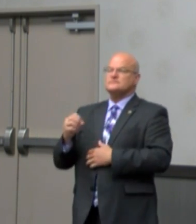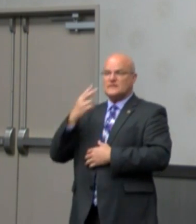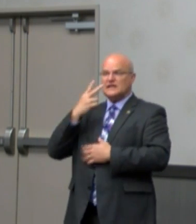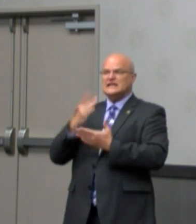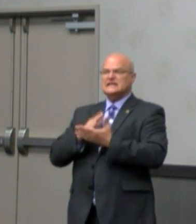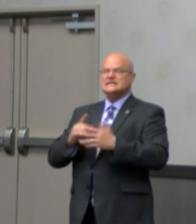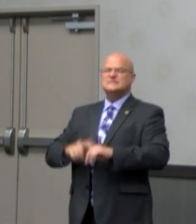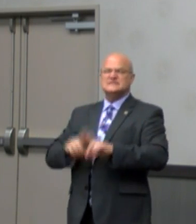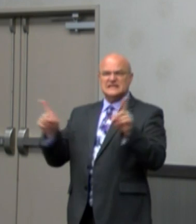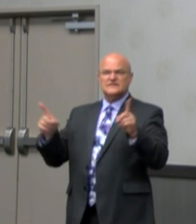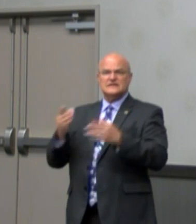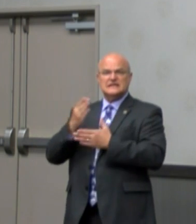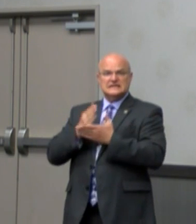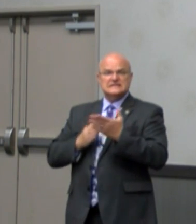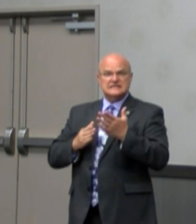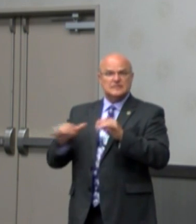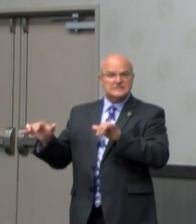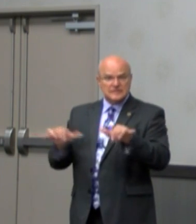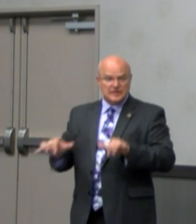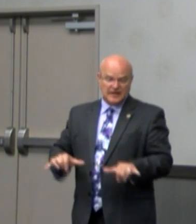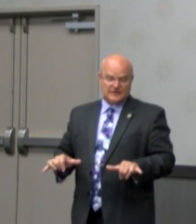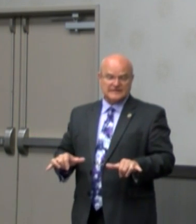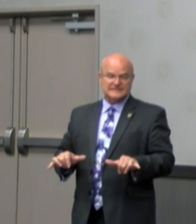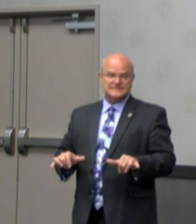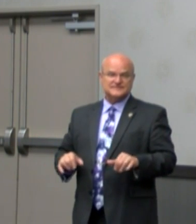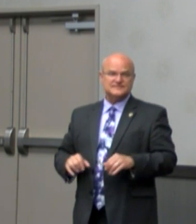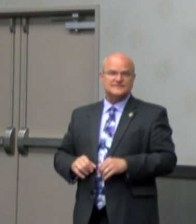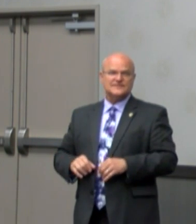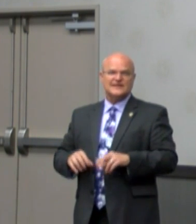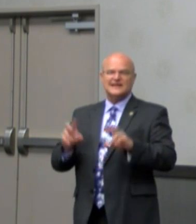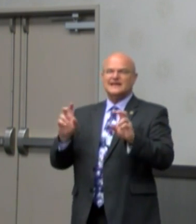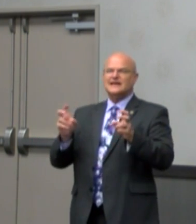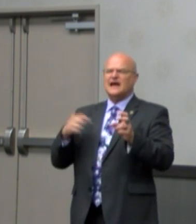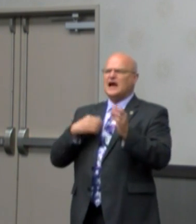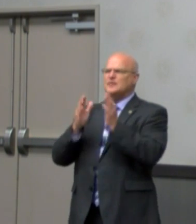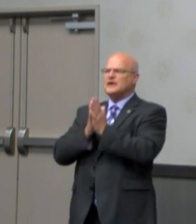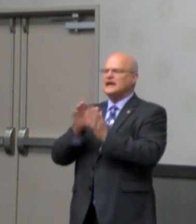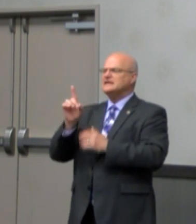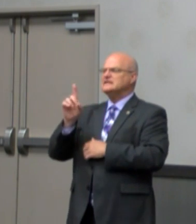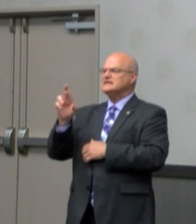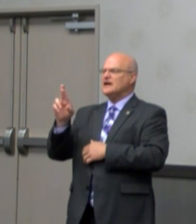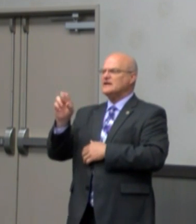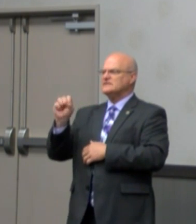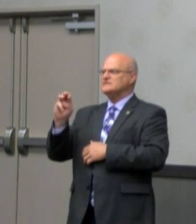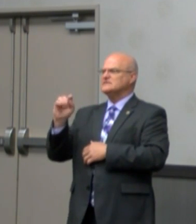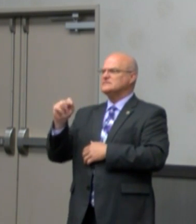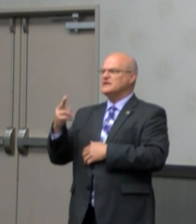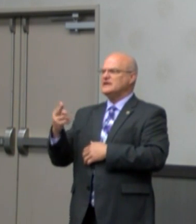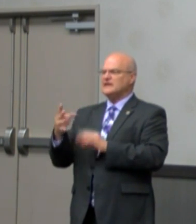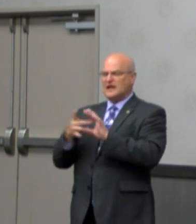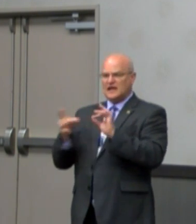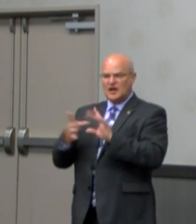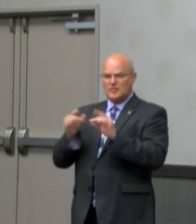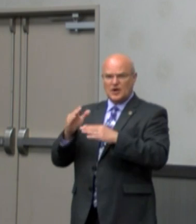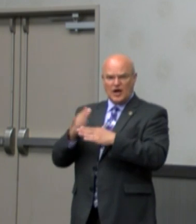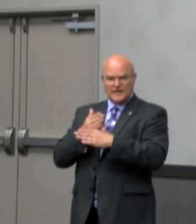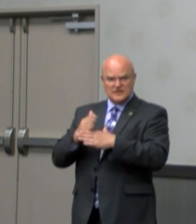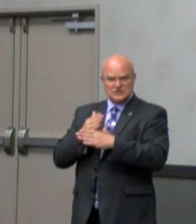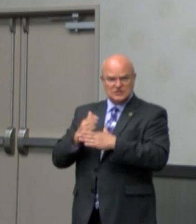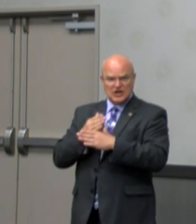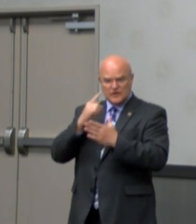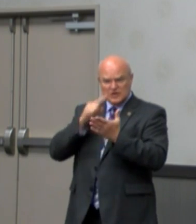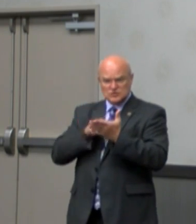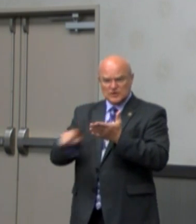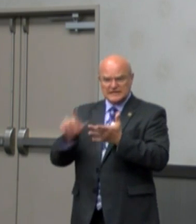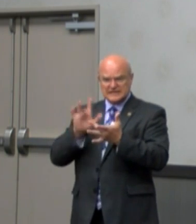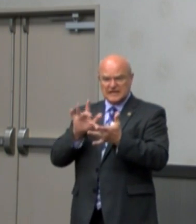some differences, you'll see some similarities. In terms, I'm going to ask Dr. Smith if he wants to comment on the sharing and